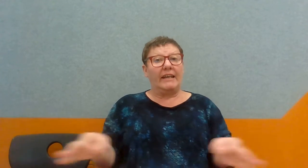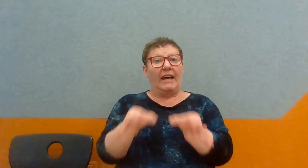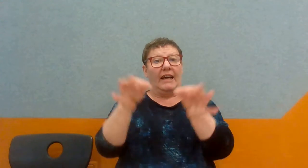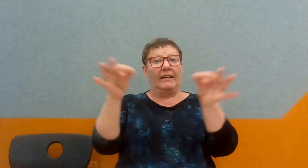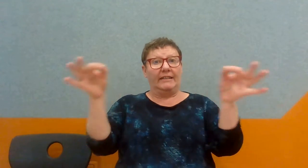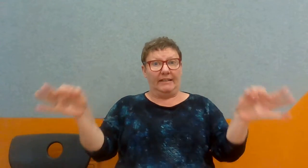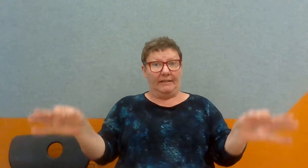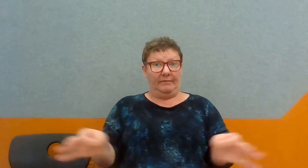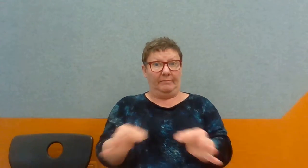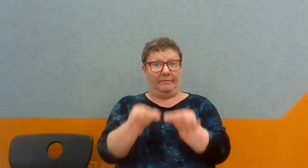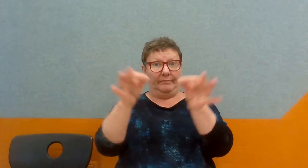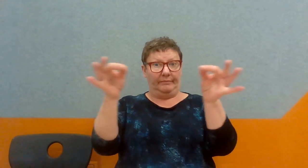Garden.